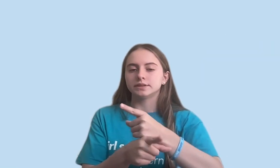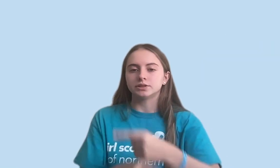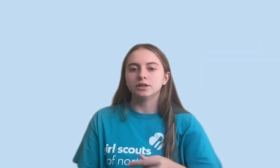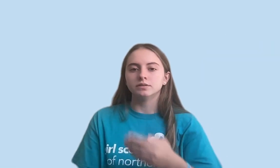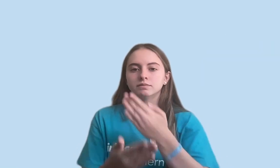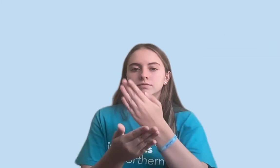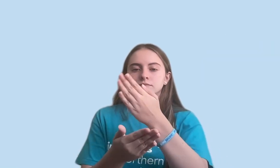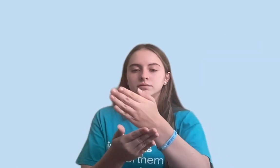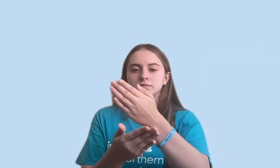Sister.